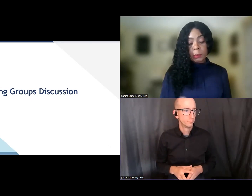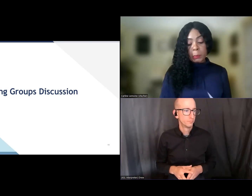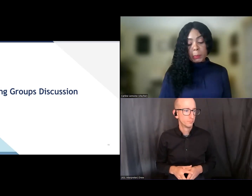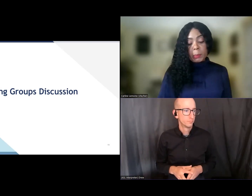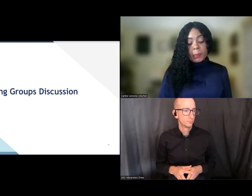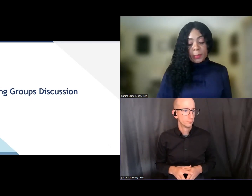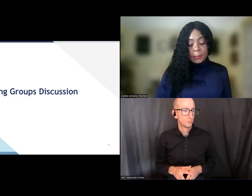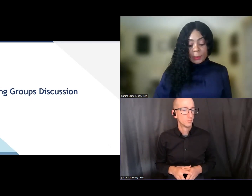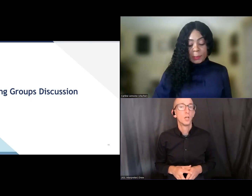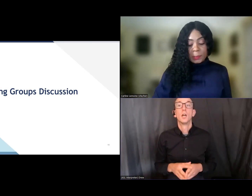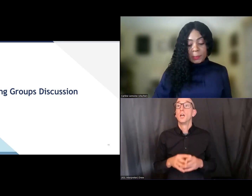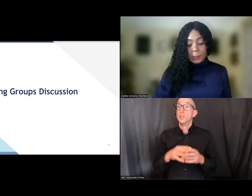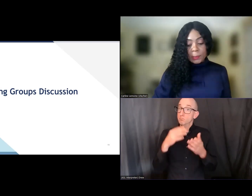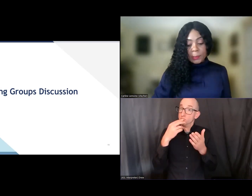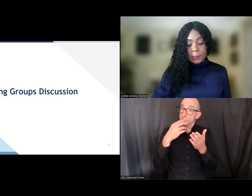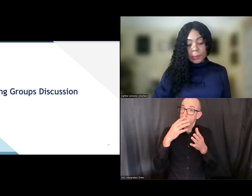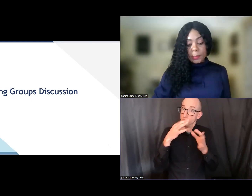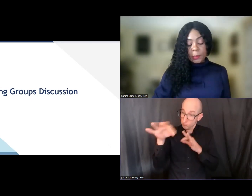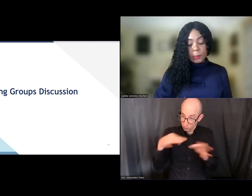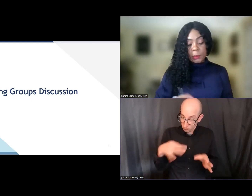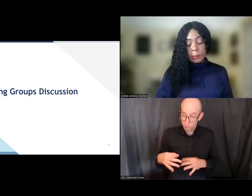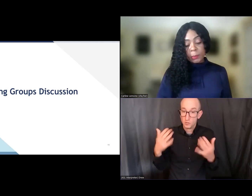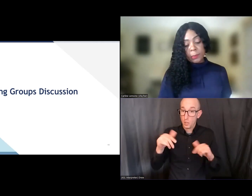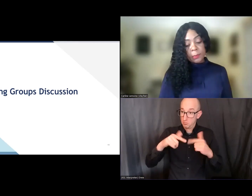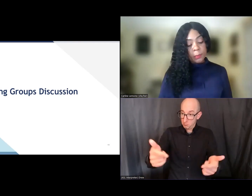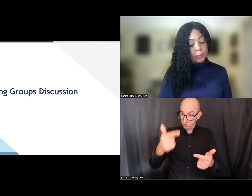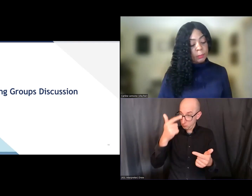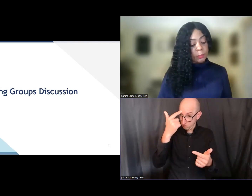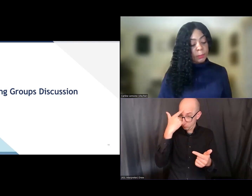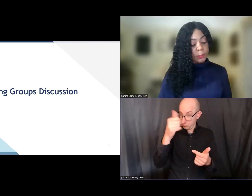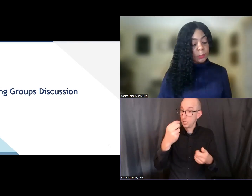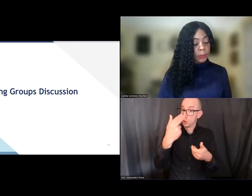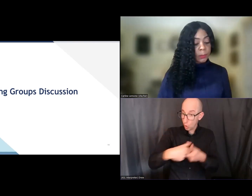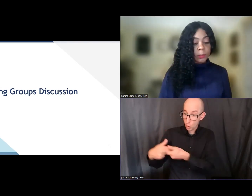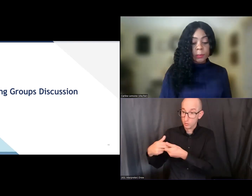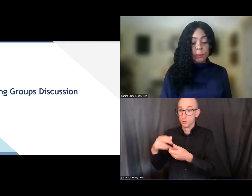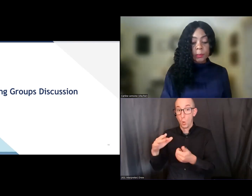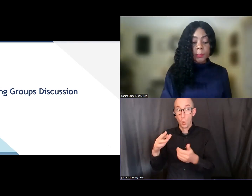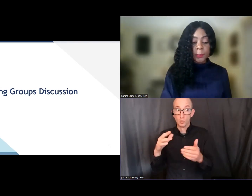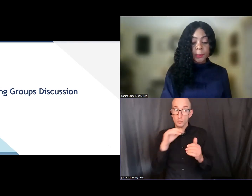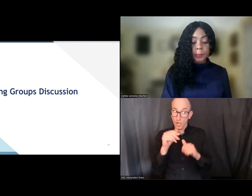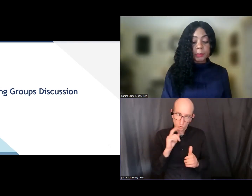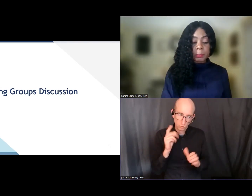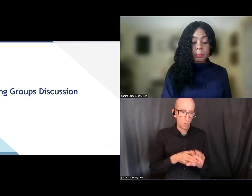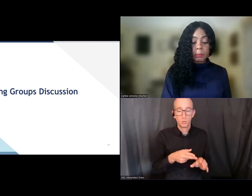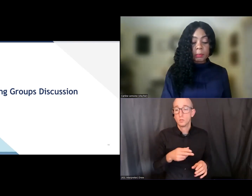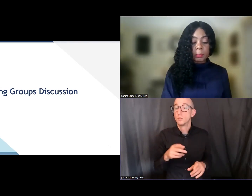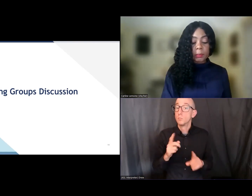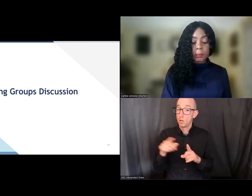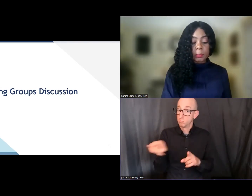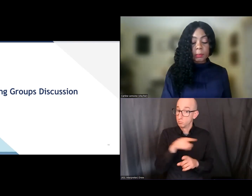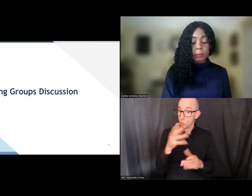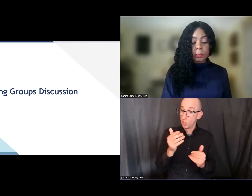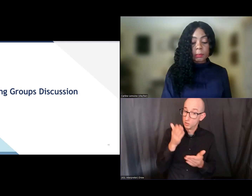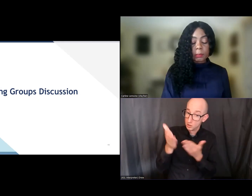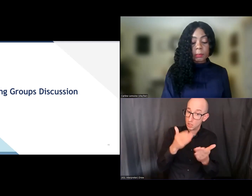you all to join them or not join them. But then also, if you want to suggest a new one and rearrange sort of